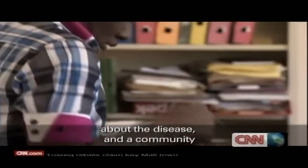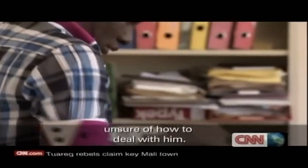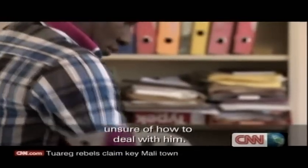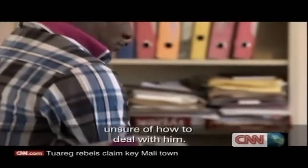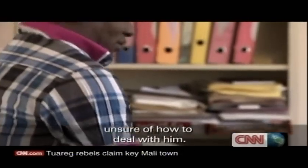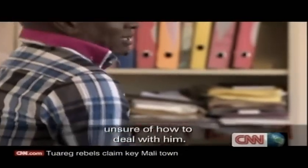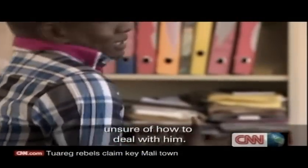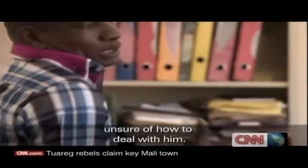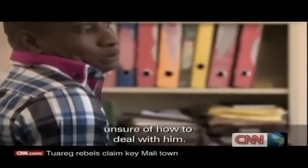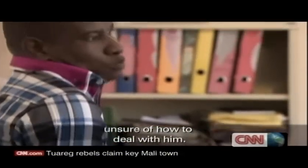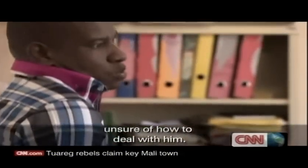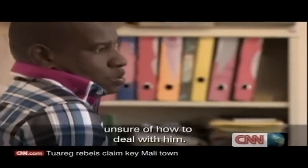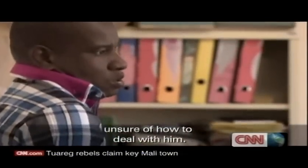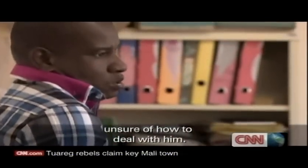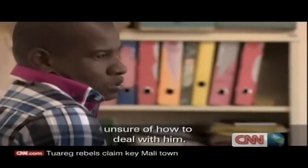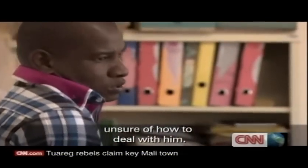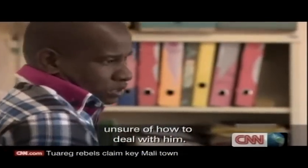community unsure of how to deal with him.